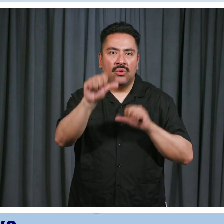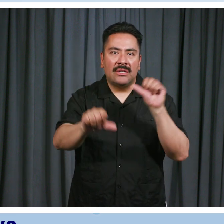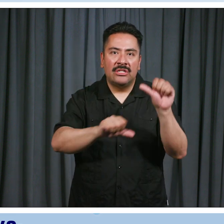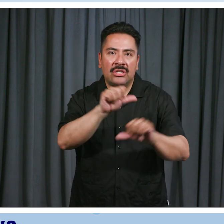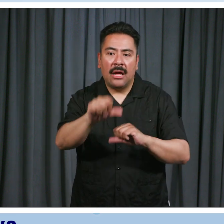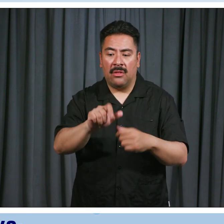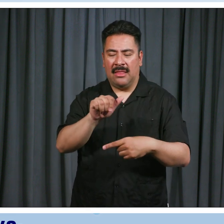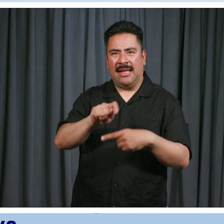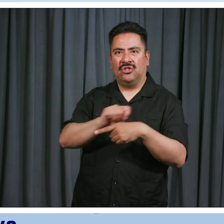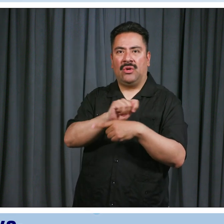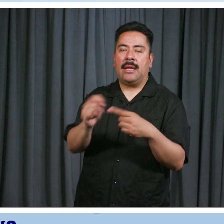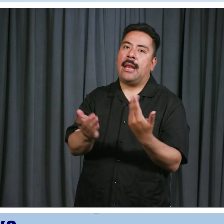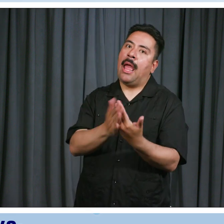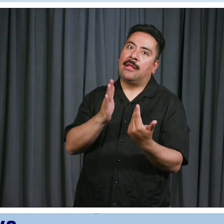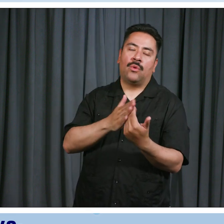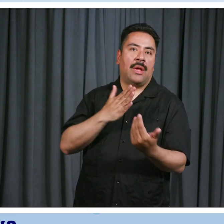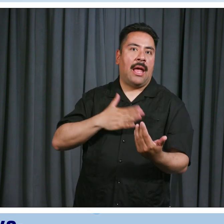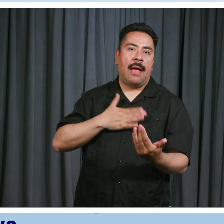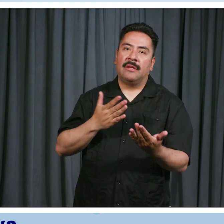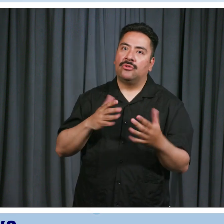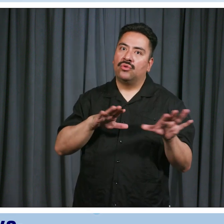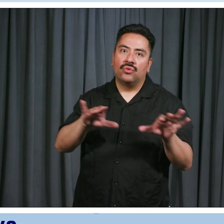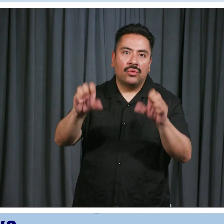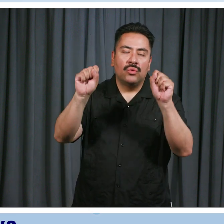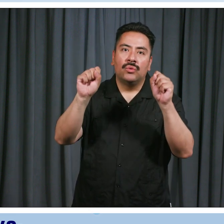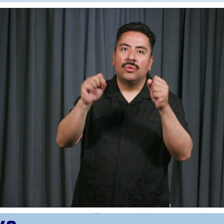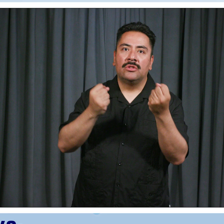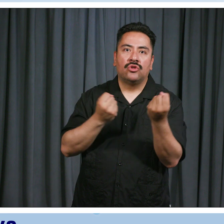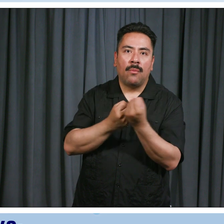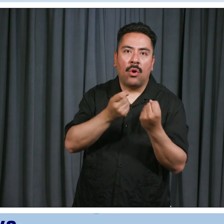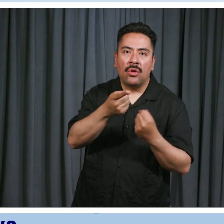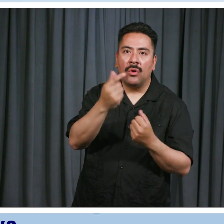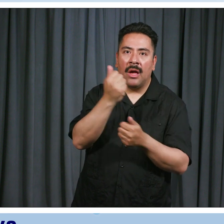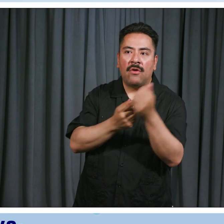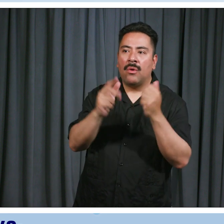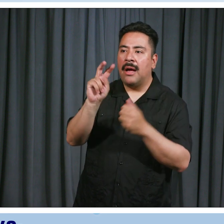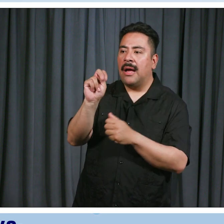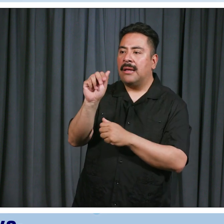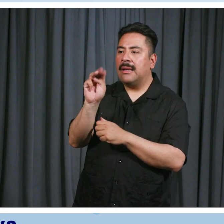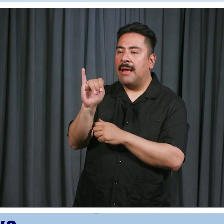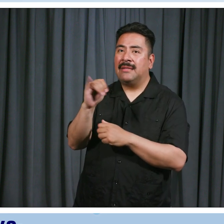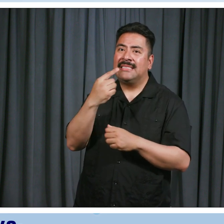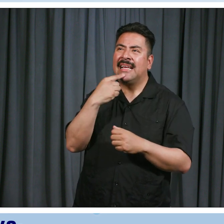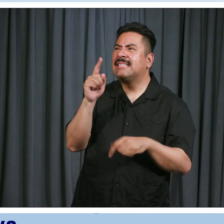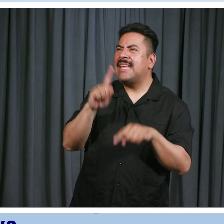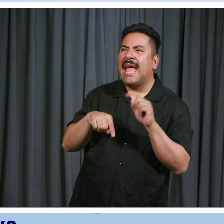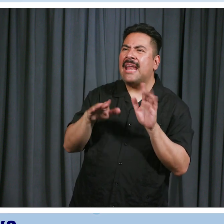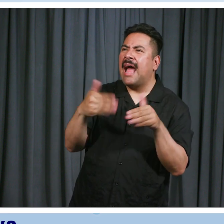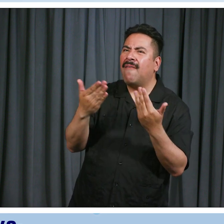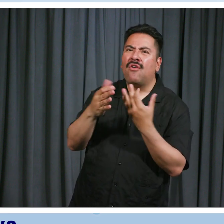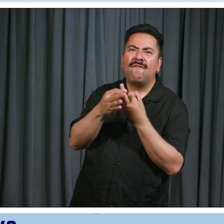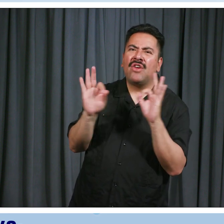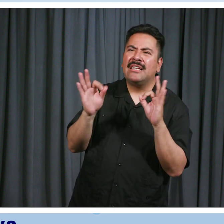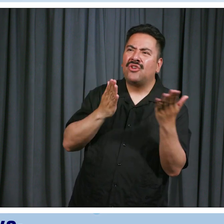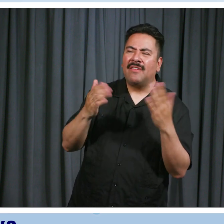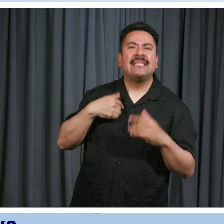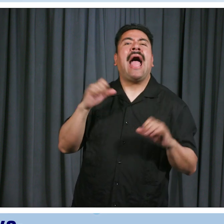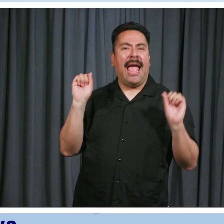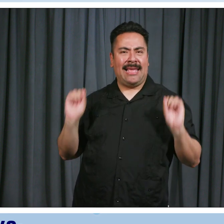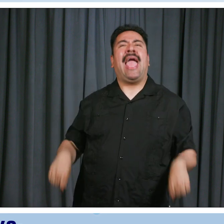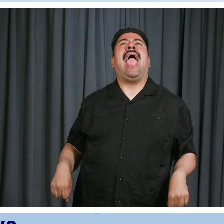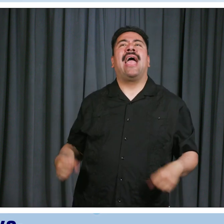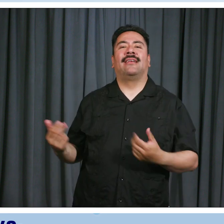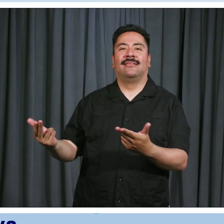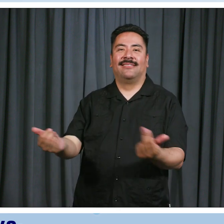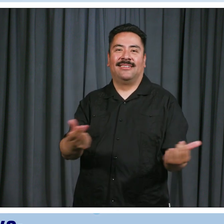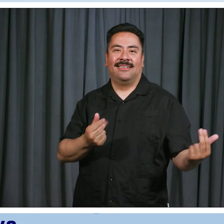we're happy to do them and support you. And everyone at NAMI will be like, you can't just offer free services, but I can, I think. And but